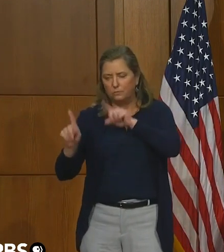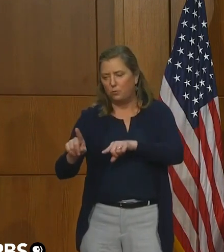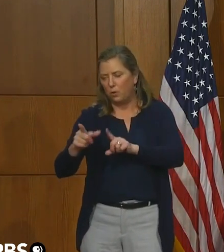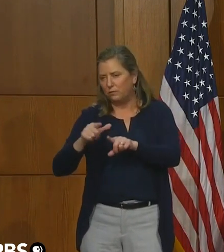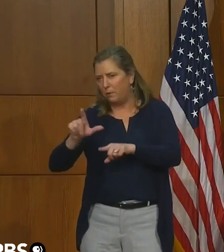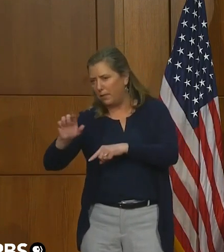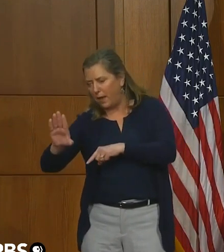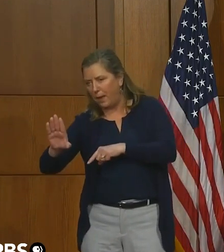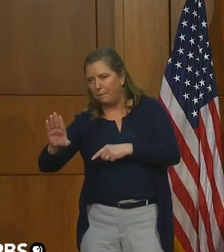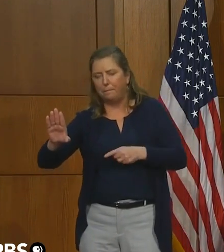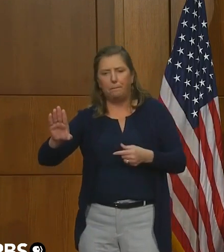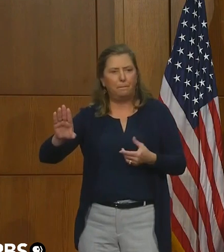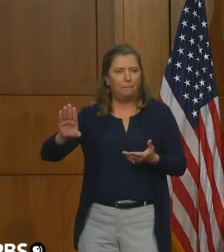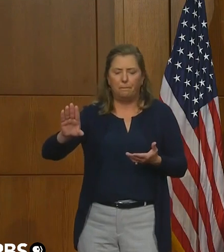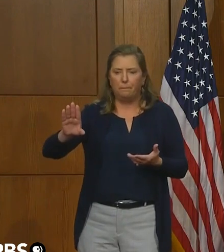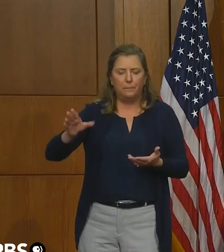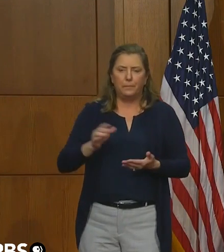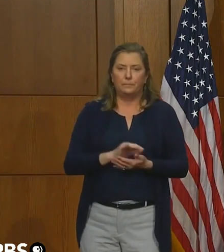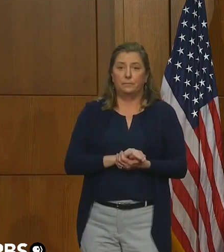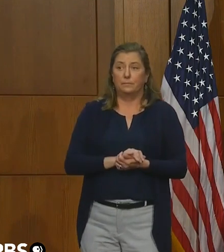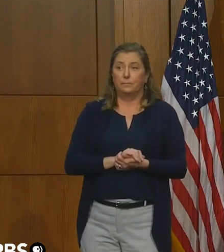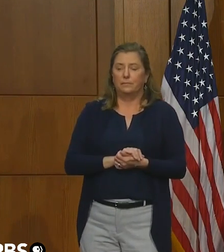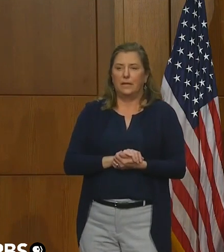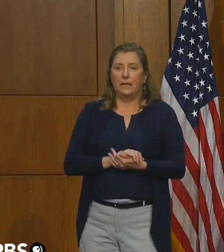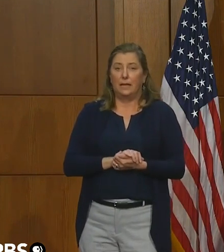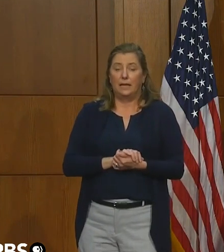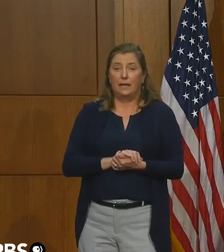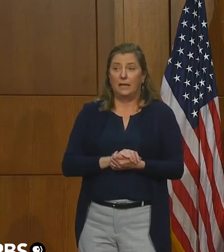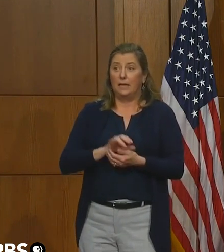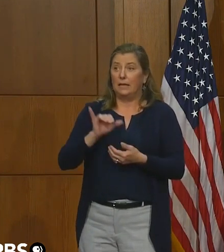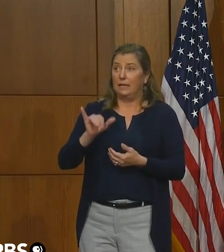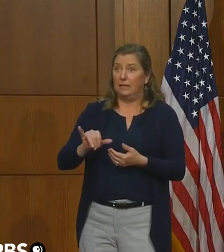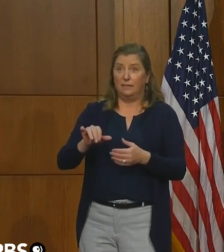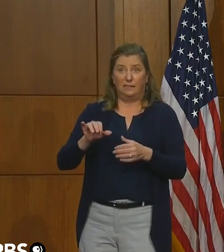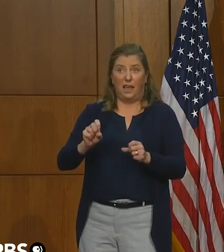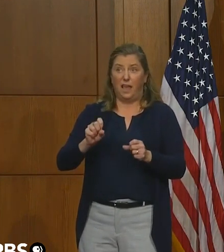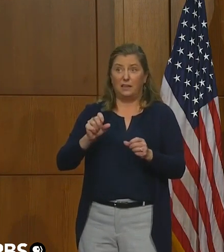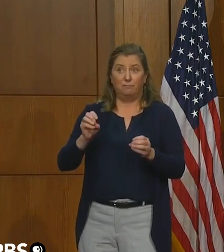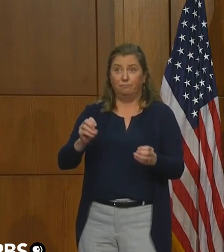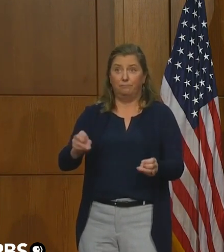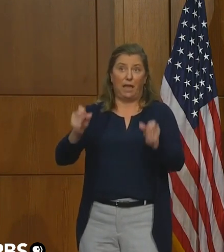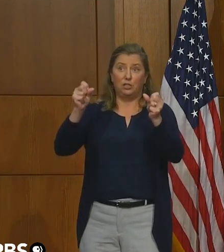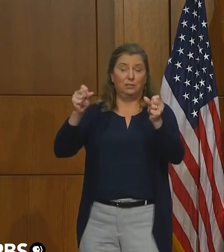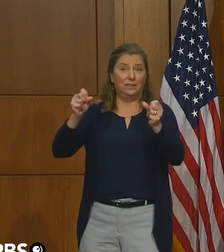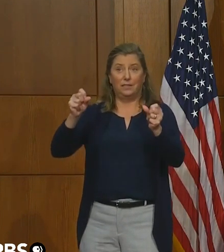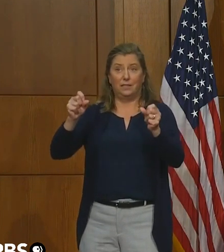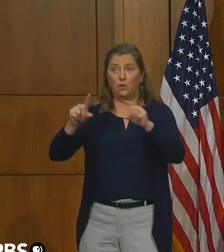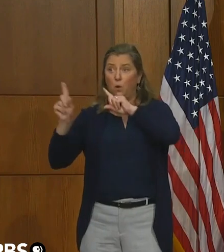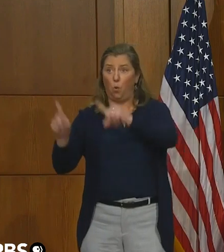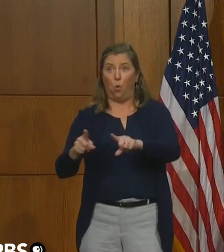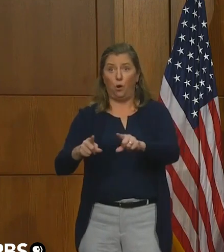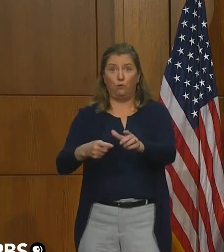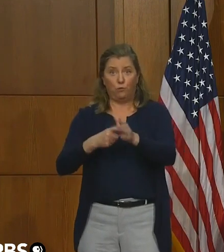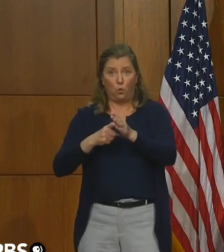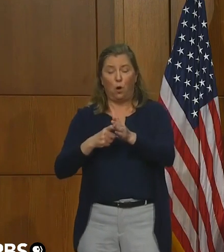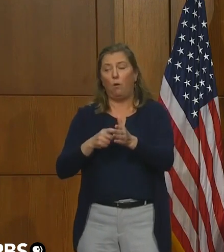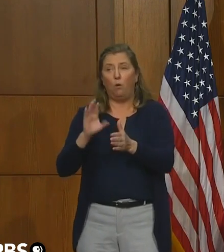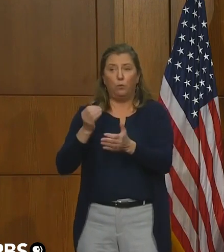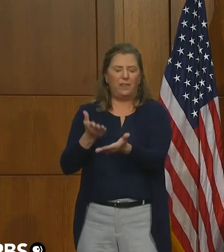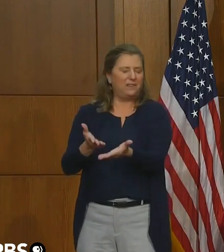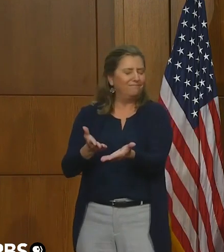It's something that I don't believe can necessarily just be magically dealt with by an order. It has to